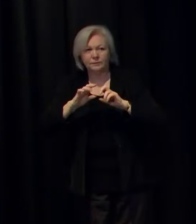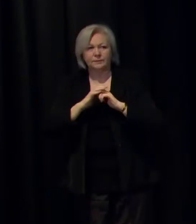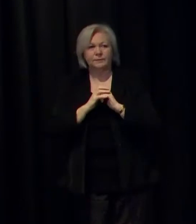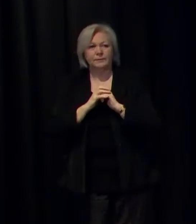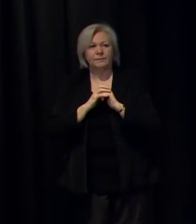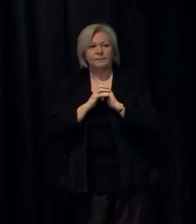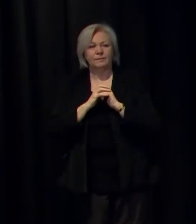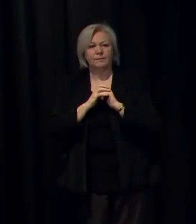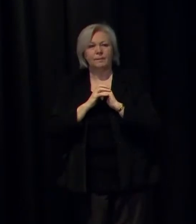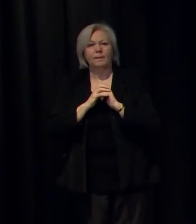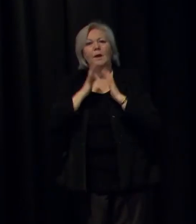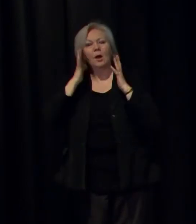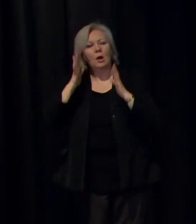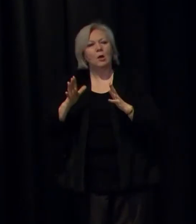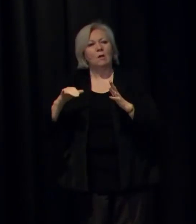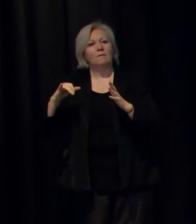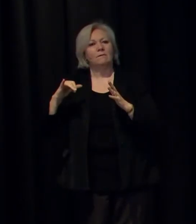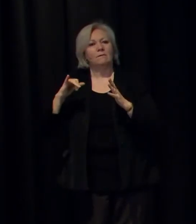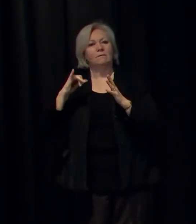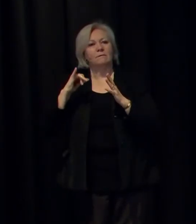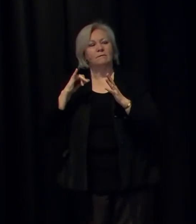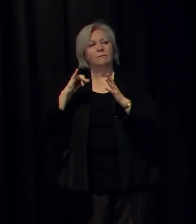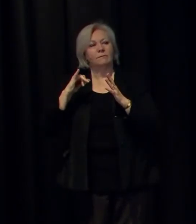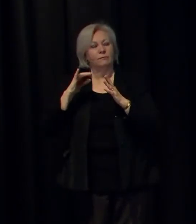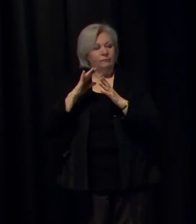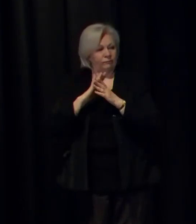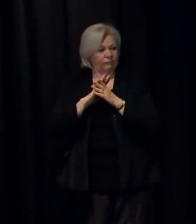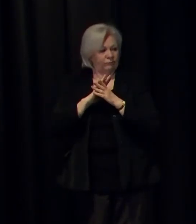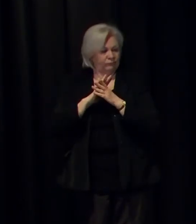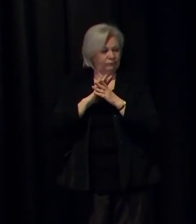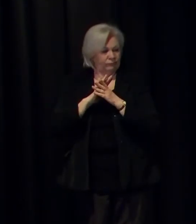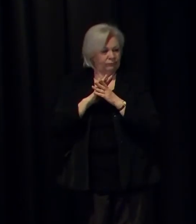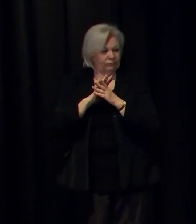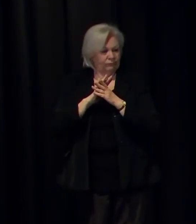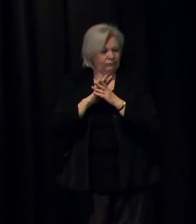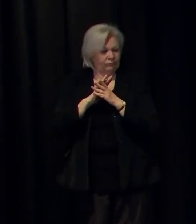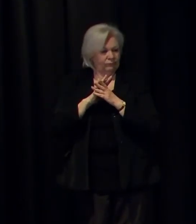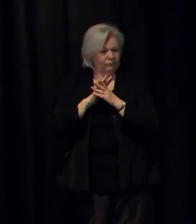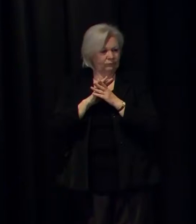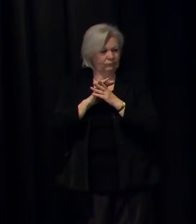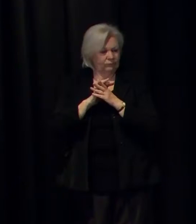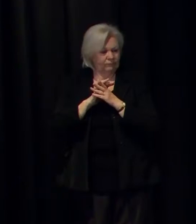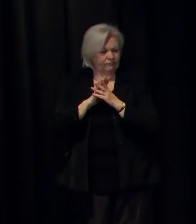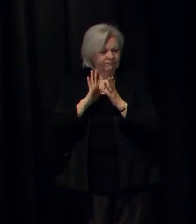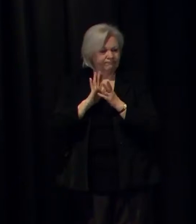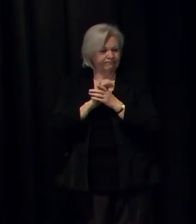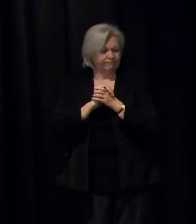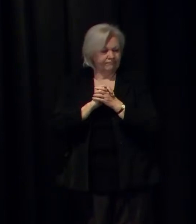about furloughing, a lot of work done around what does it mean for